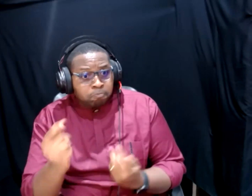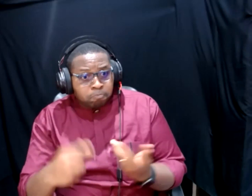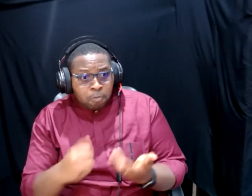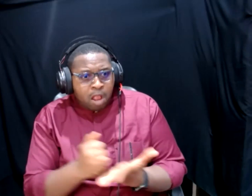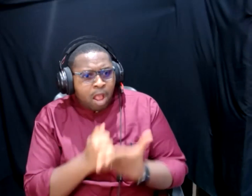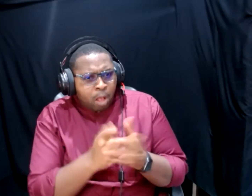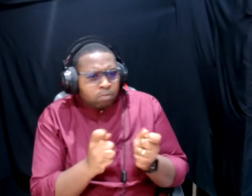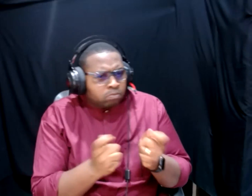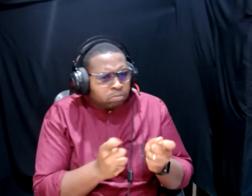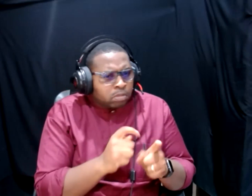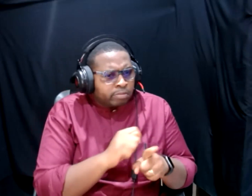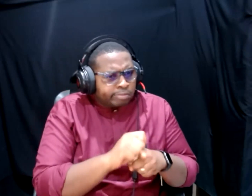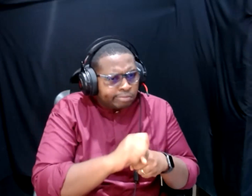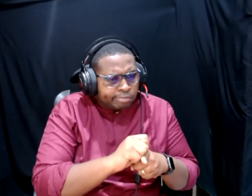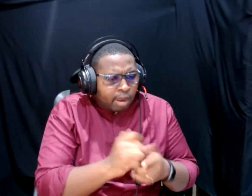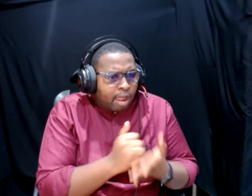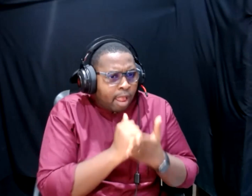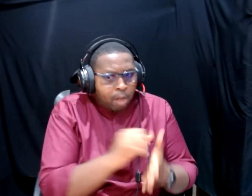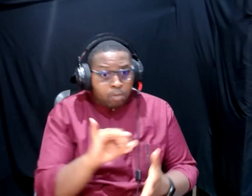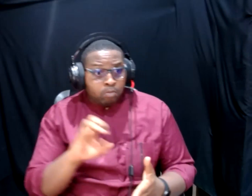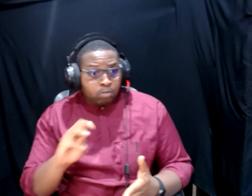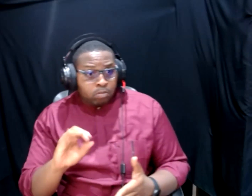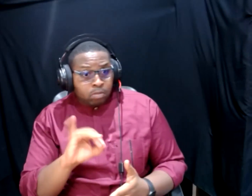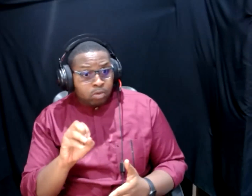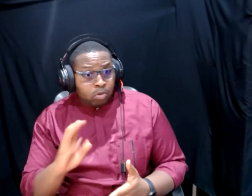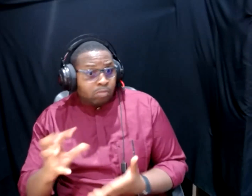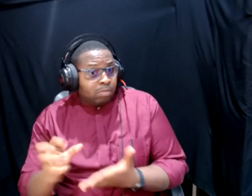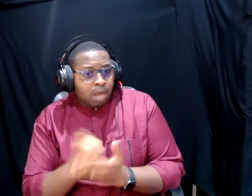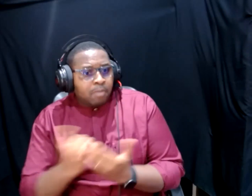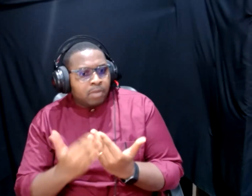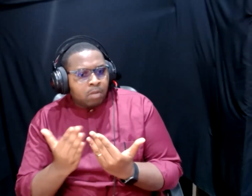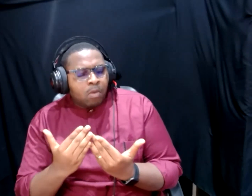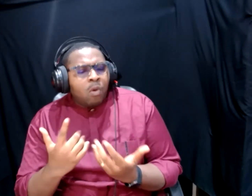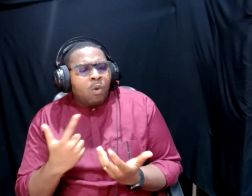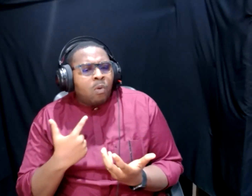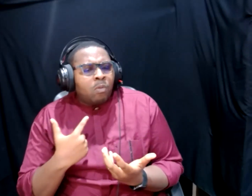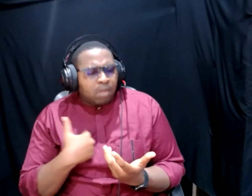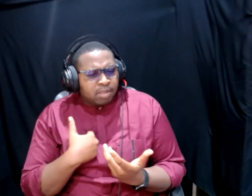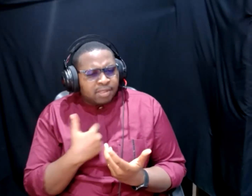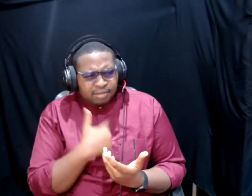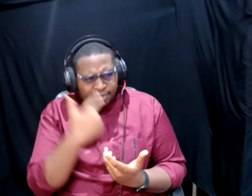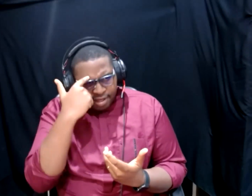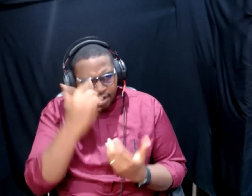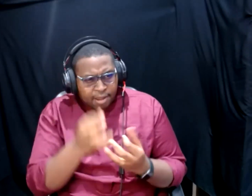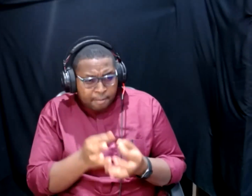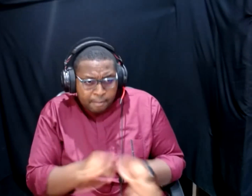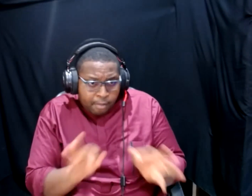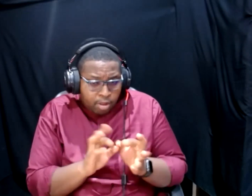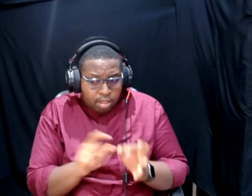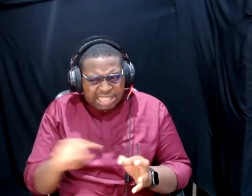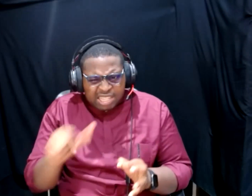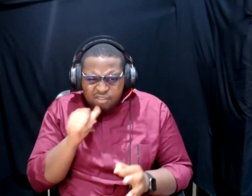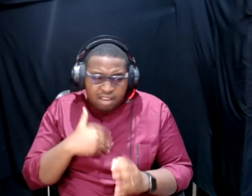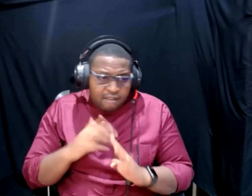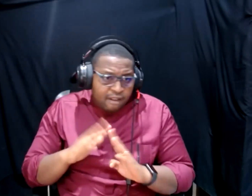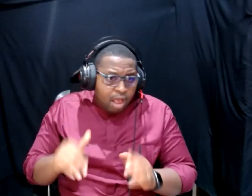demand, high wage career pathway jobs awaiting students. We also need to become much more effective in preventing homelessness and overcoming the